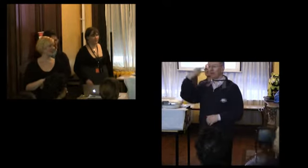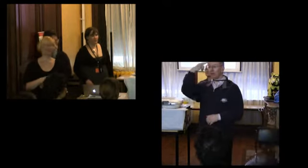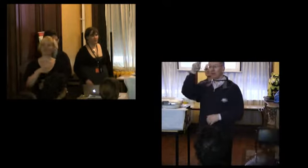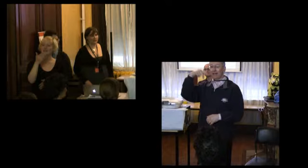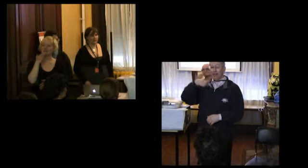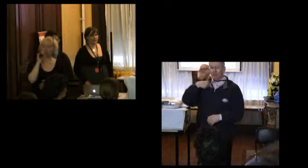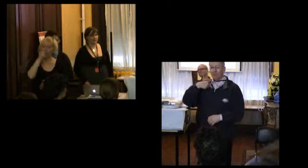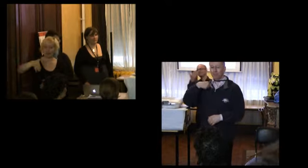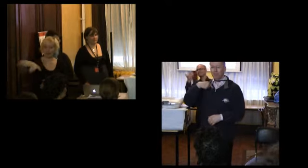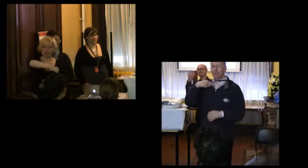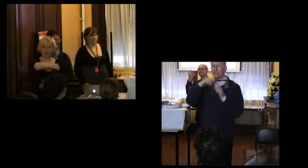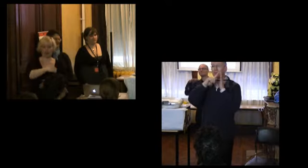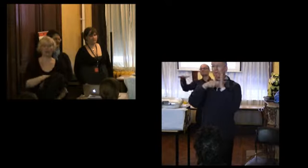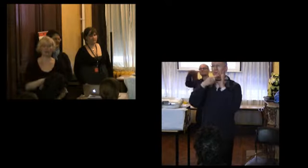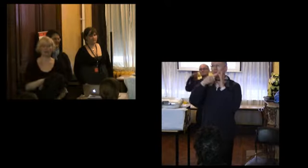Good morning, everybody.